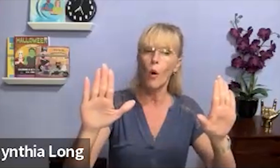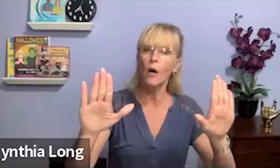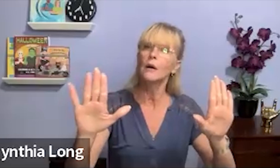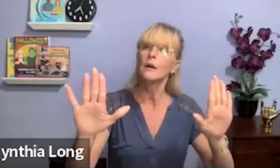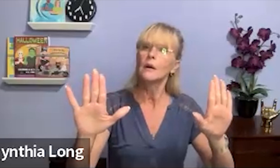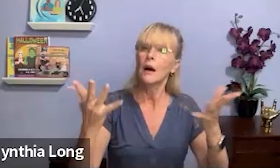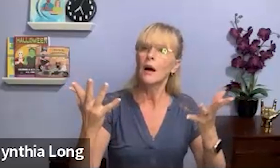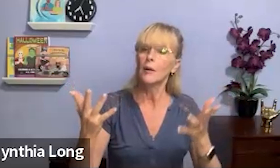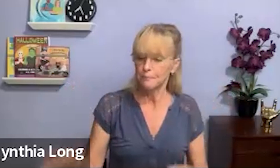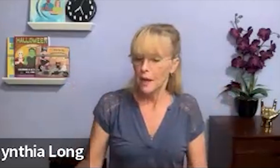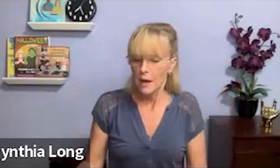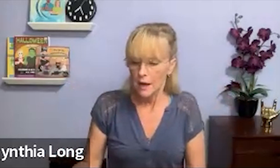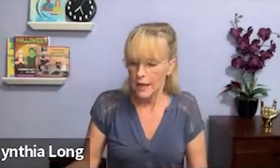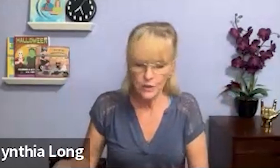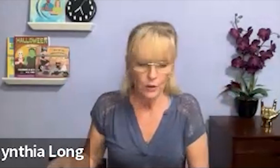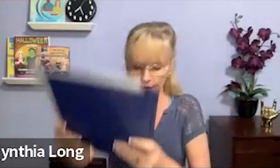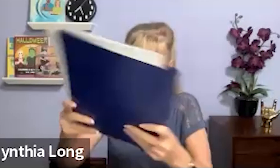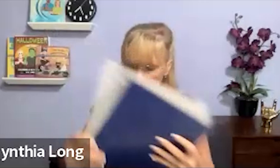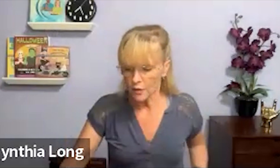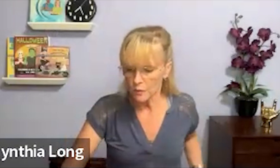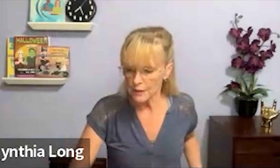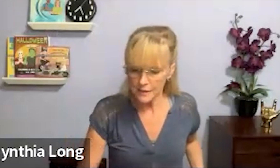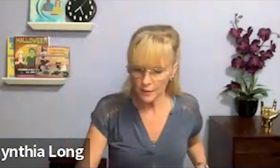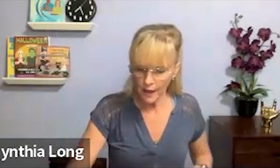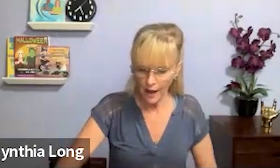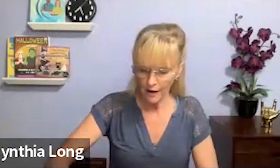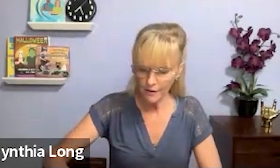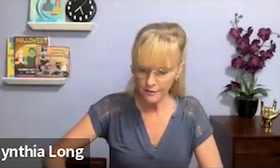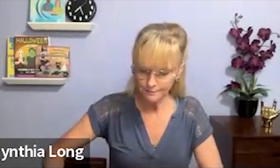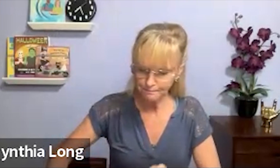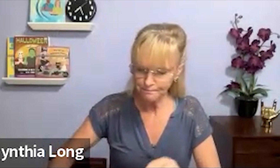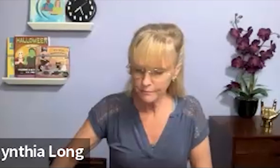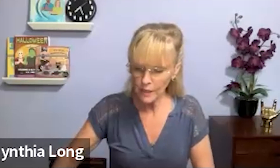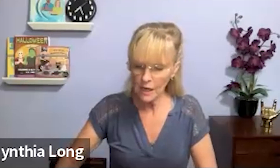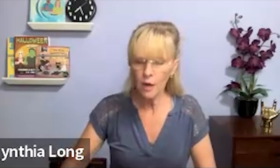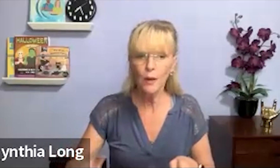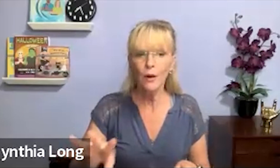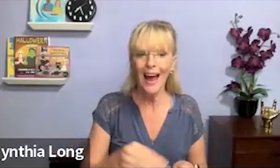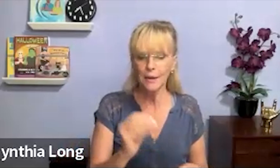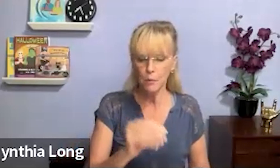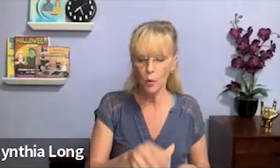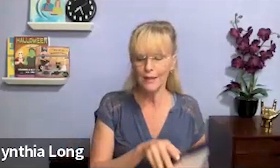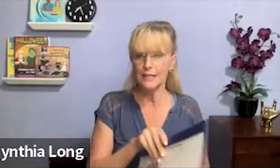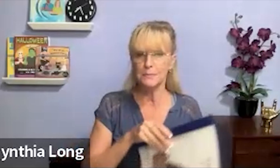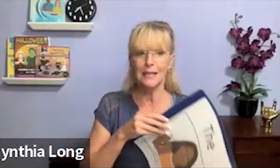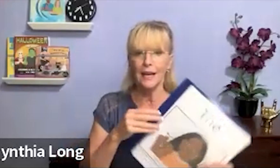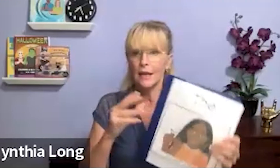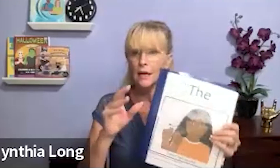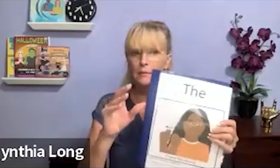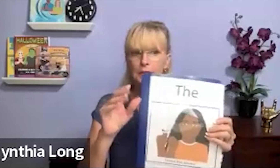wall. So here's the other ones that we have. We are adding more of these, but like